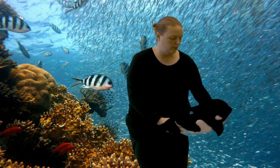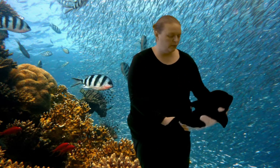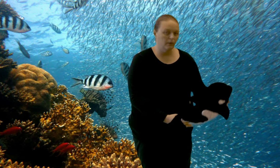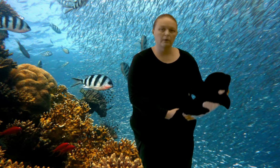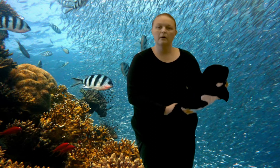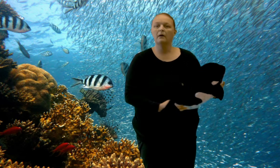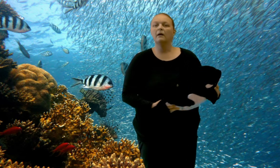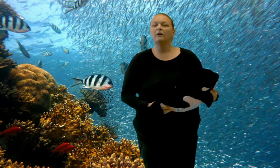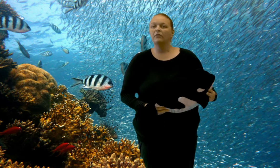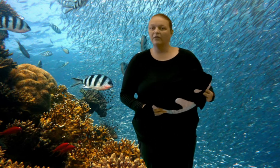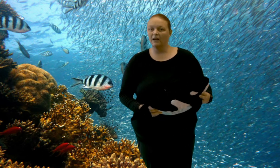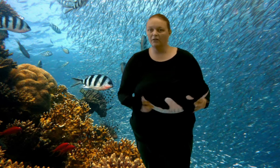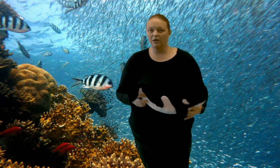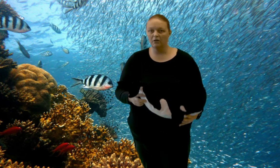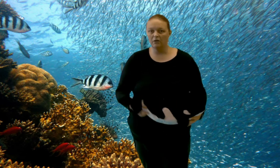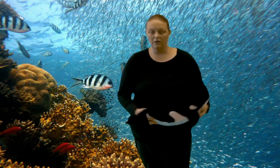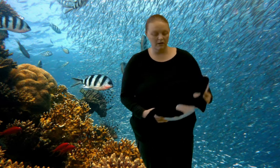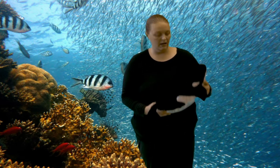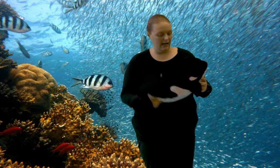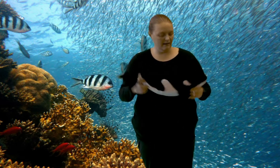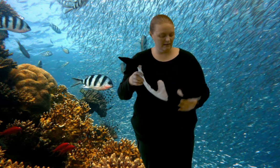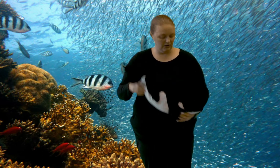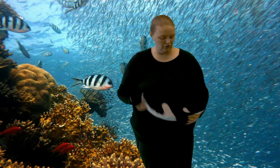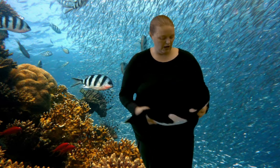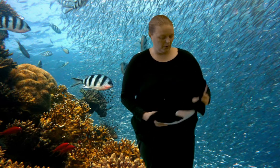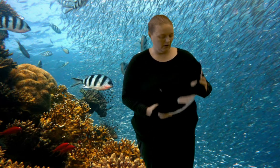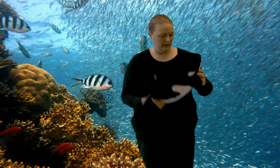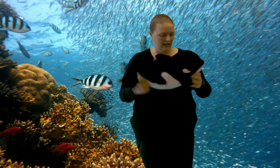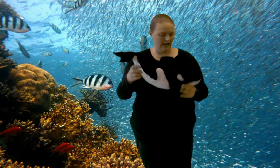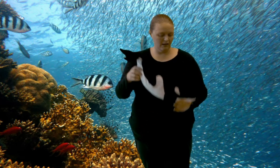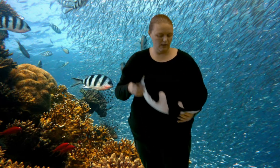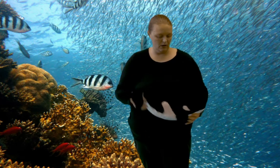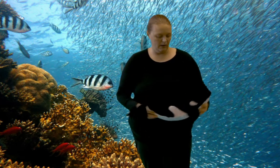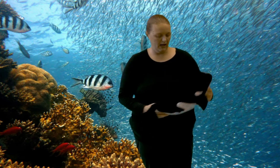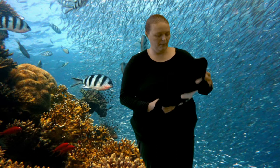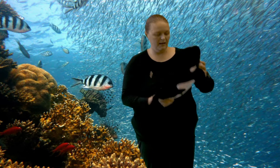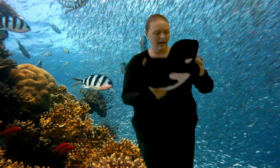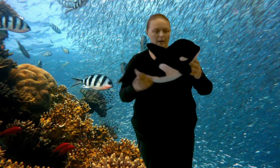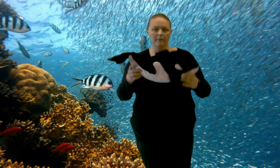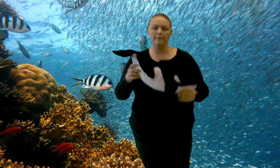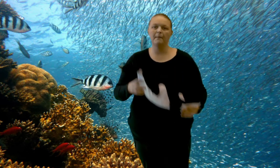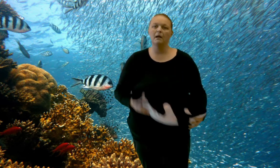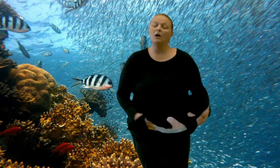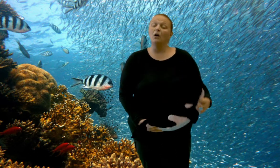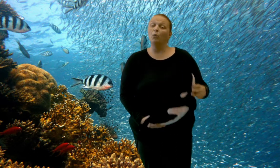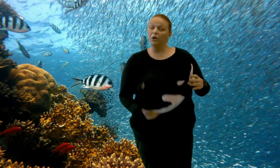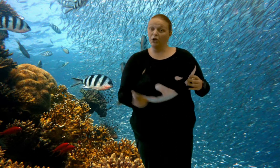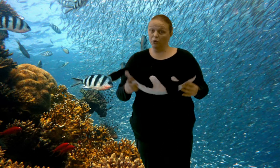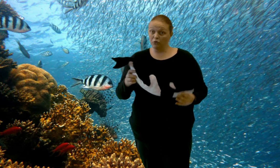Ooh. Very good. Excellent job, Harley. I like the way you went up and down. Would you try